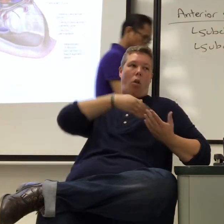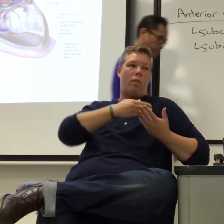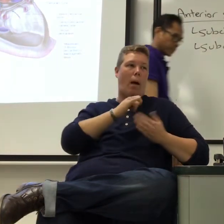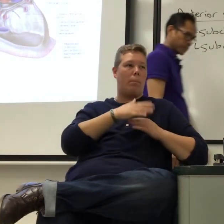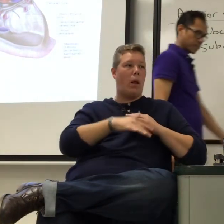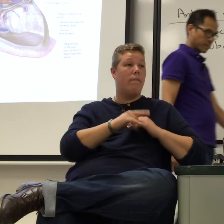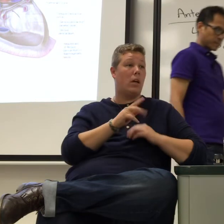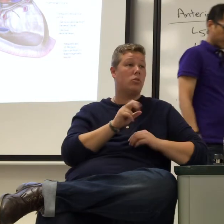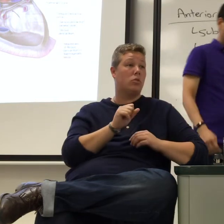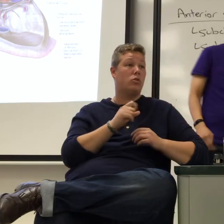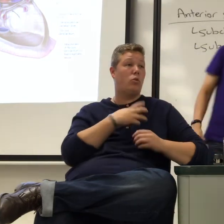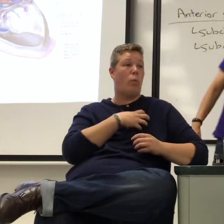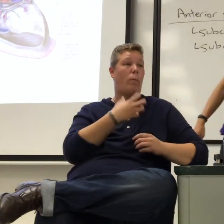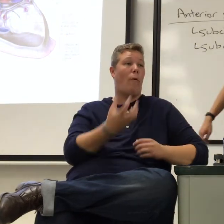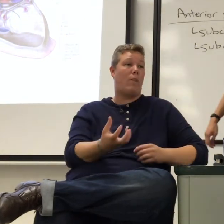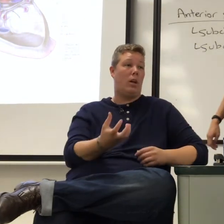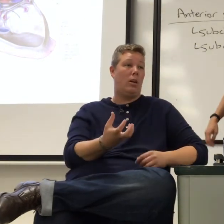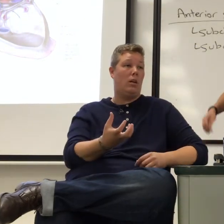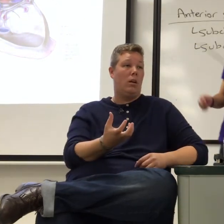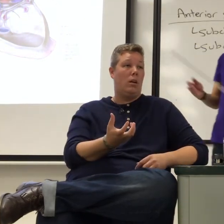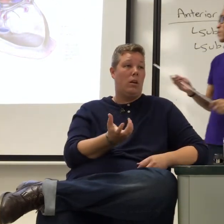it.